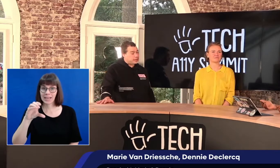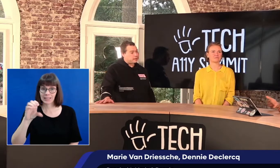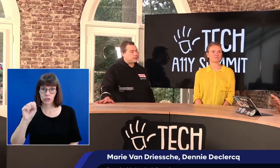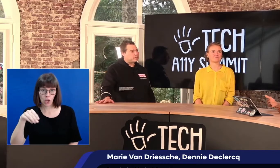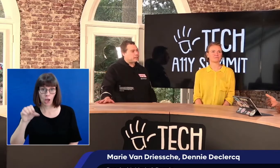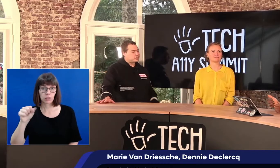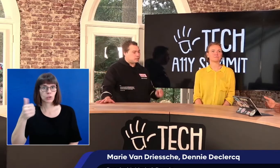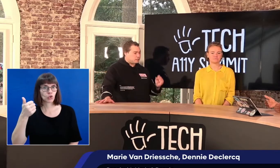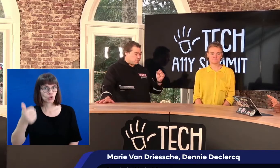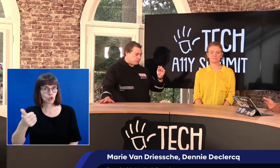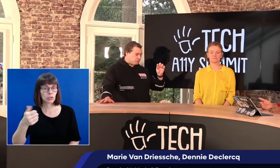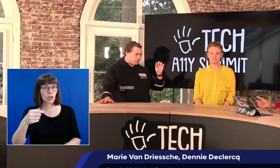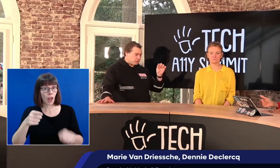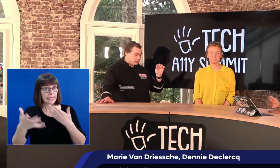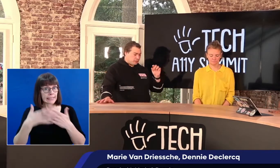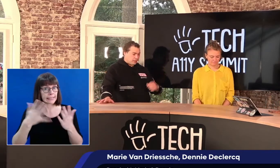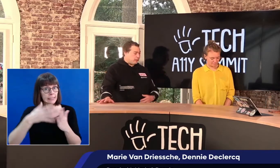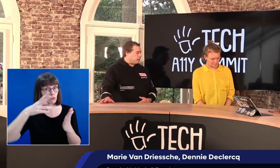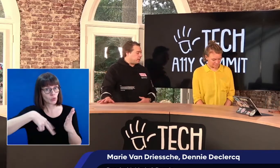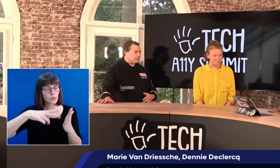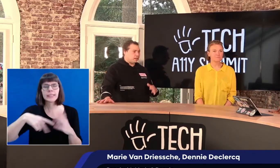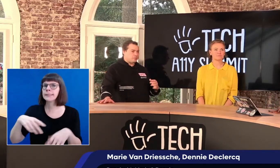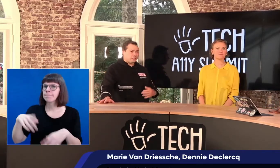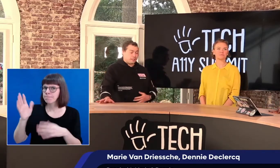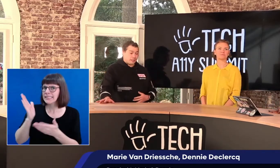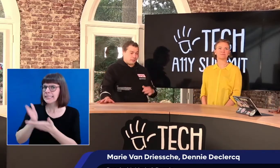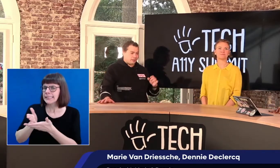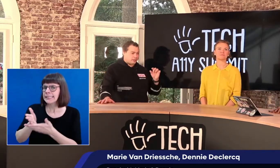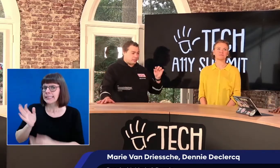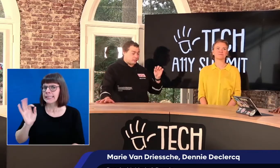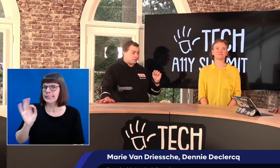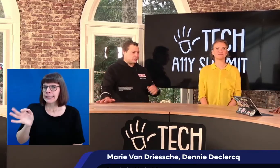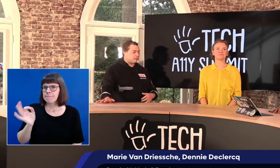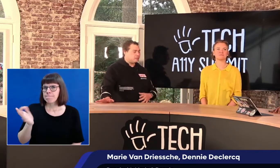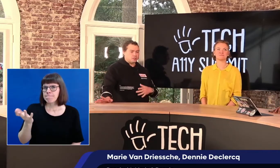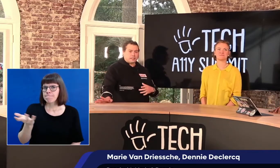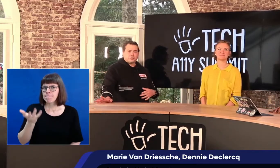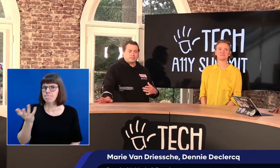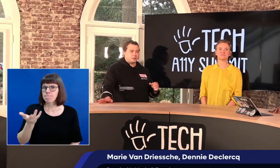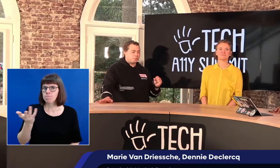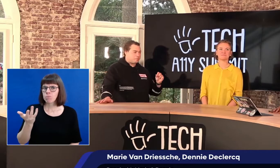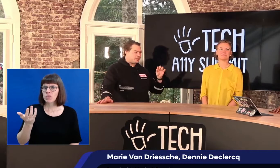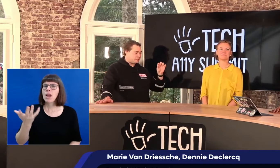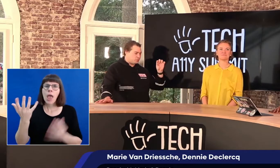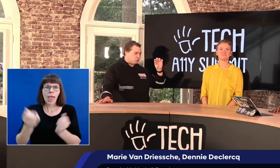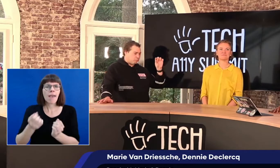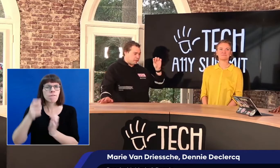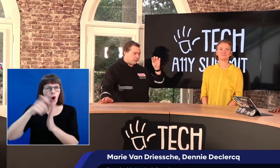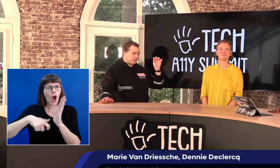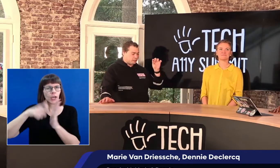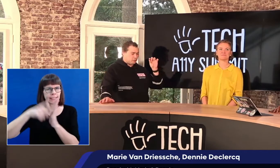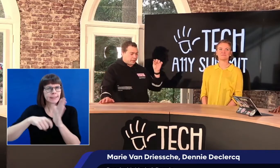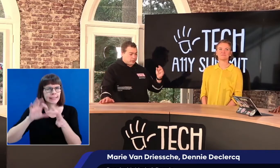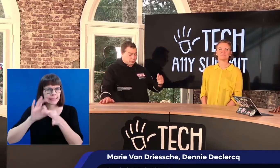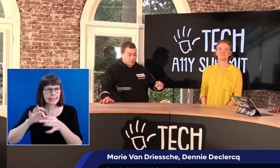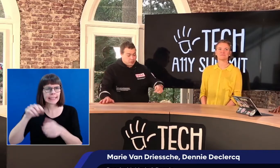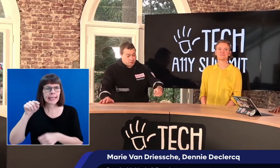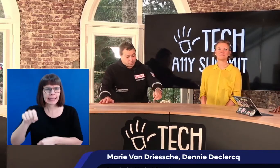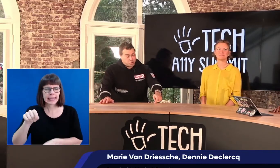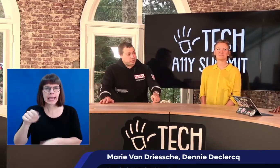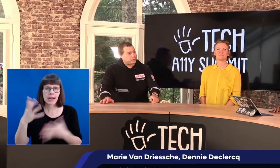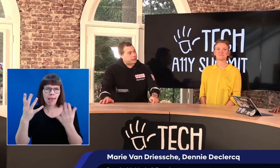read, yeah, or it's this the type of there are already articles on it. I don't have an example, but there's a complete article. The way